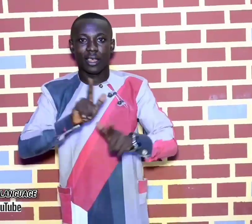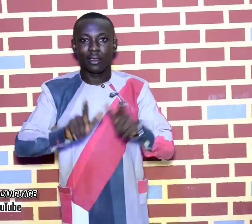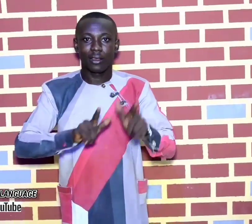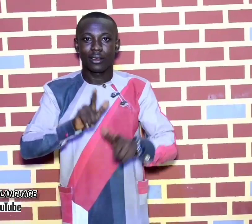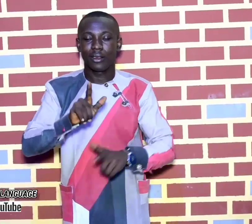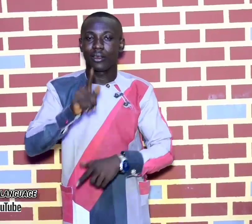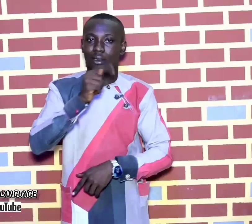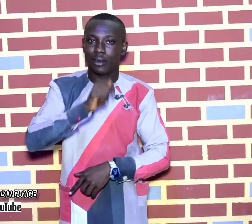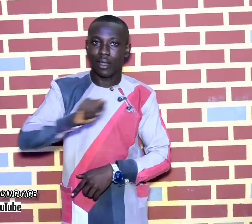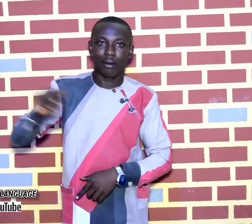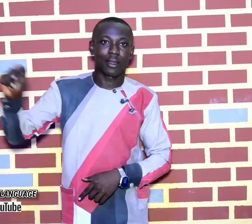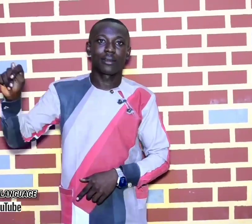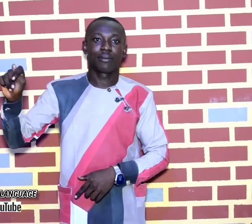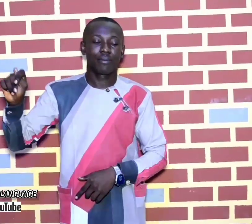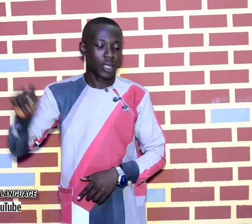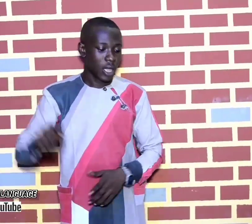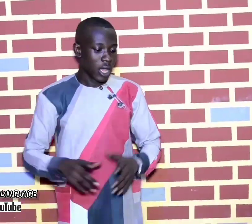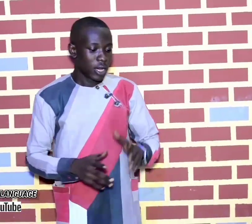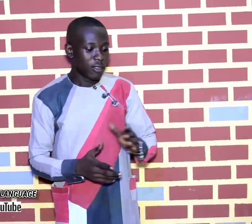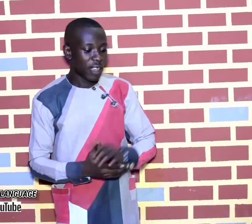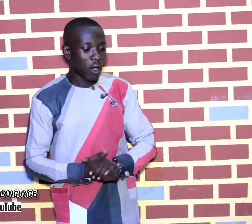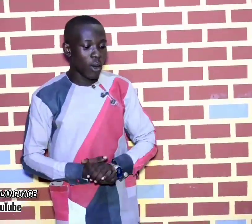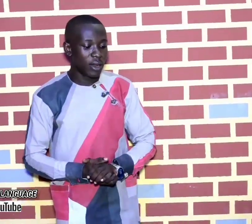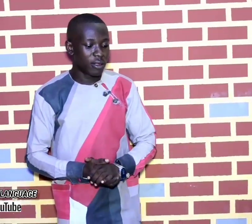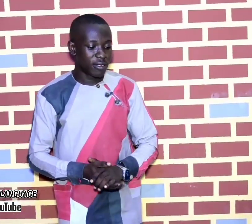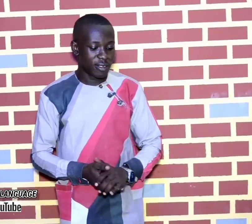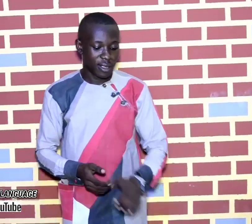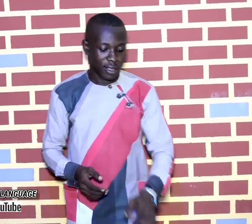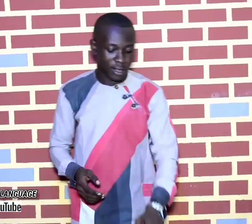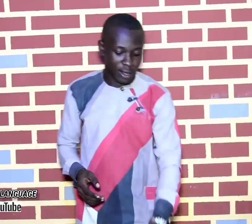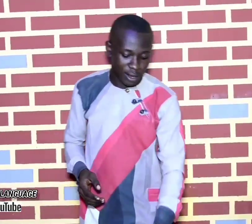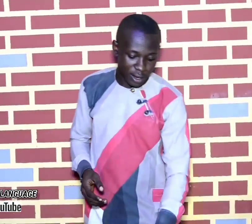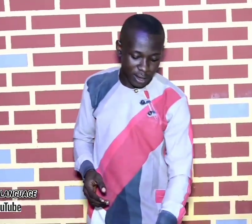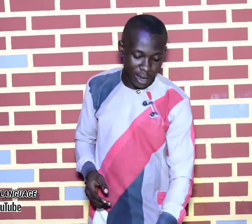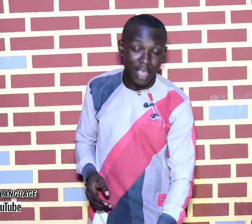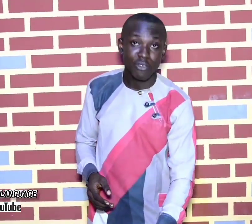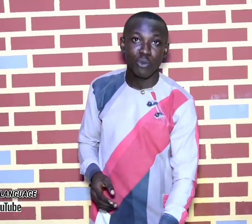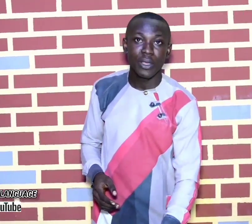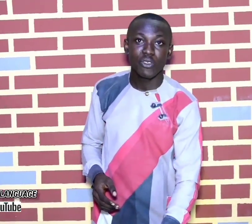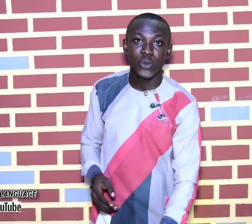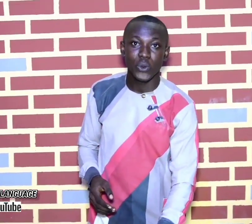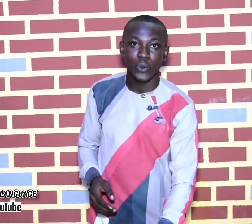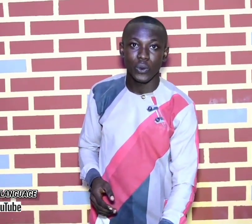Sign, Terry. The second one is, nice to meet you.